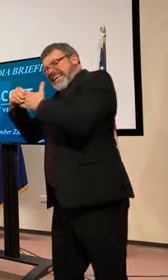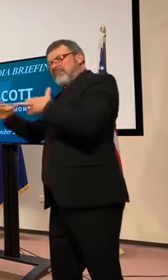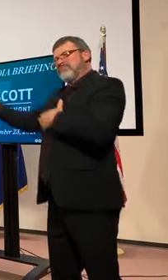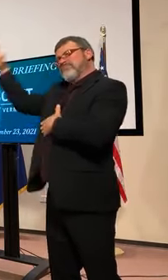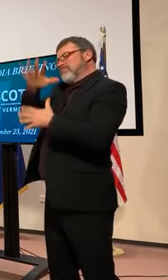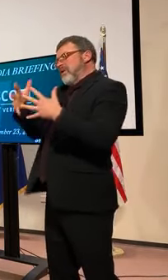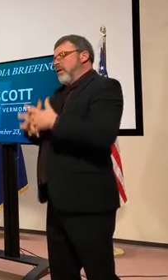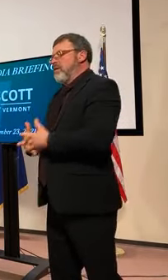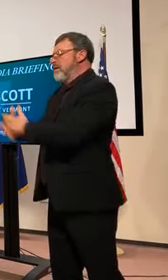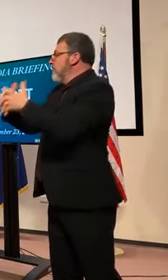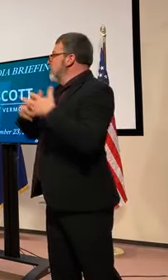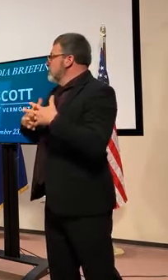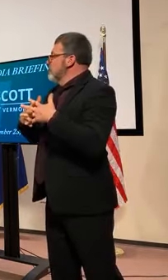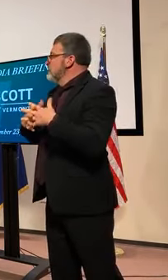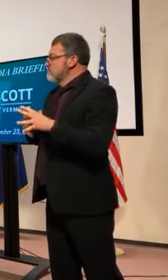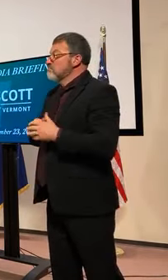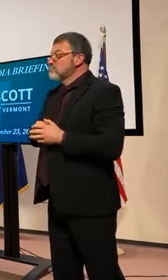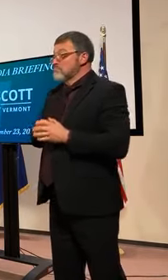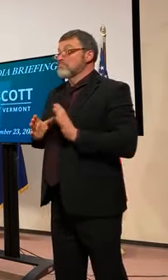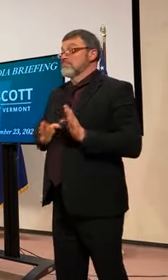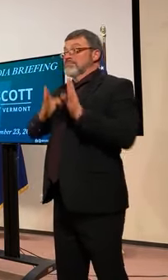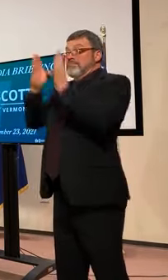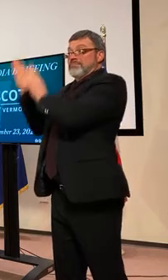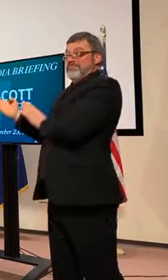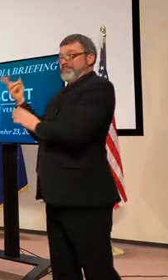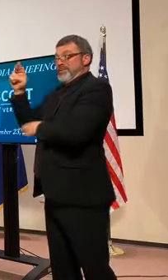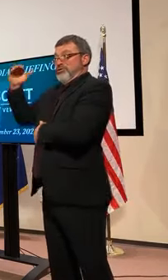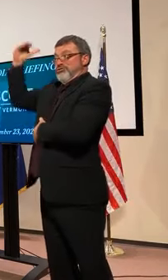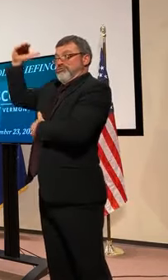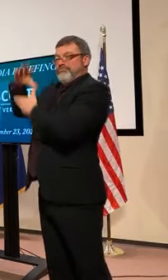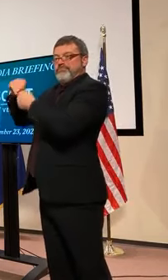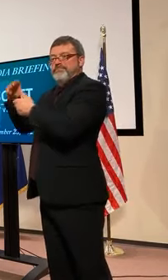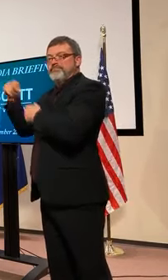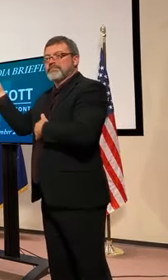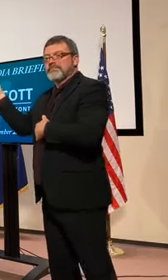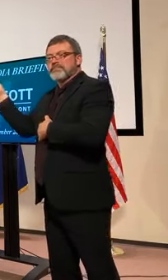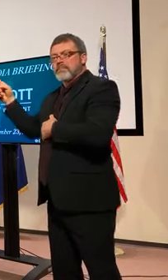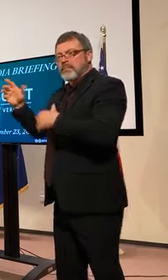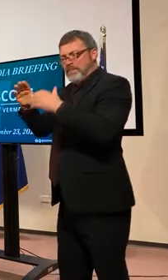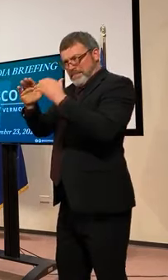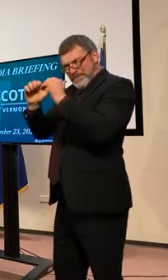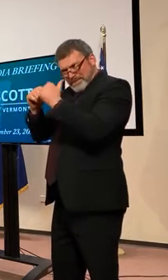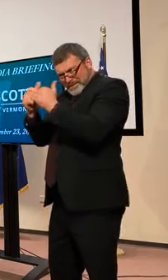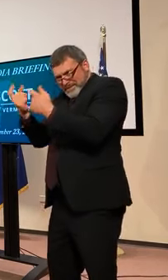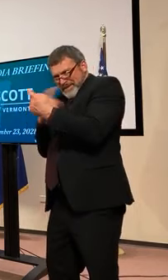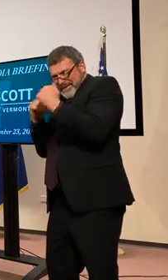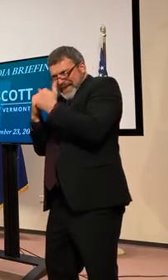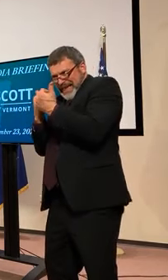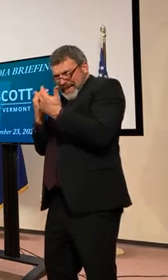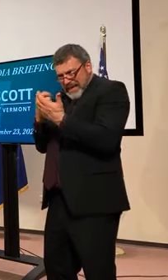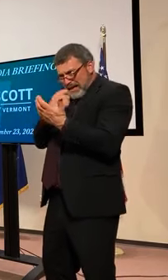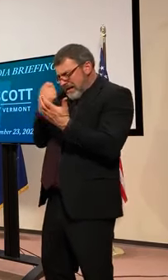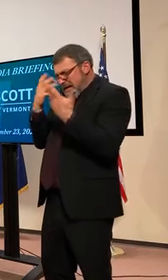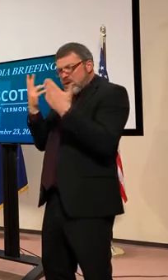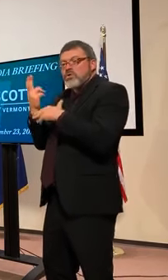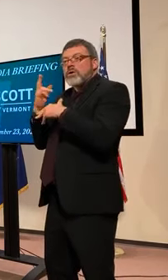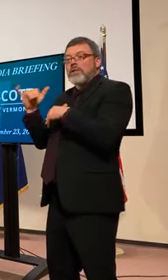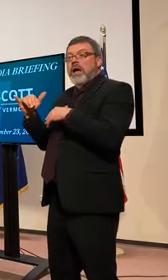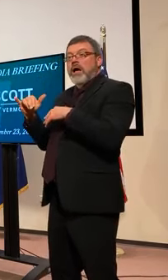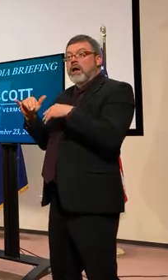about how to use these appropriately, because you're talking antigen tests, correct?